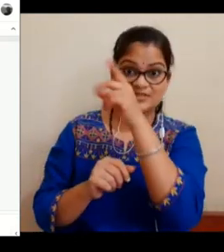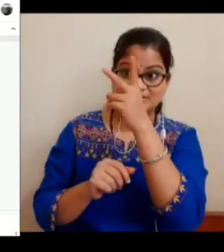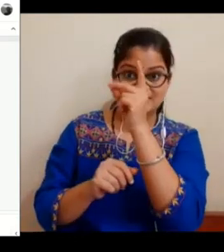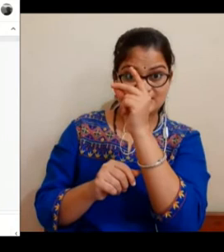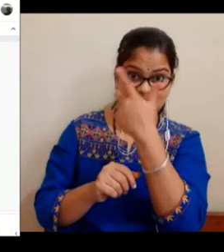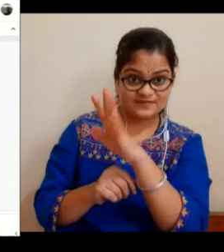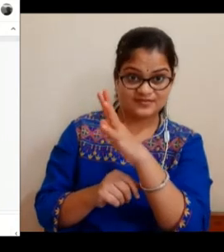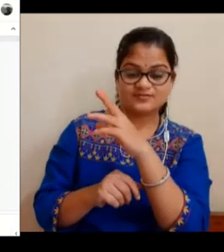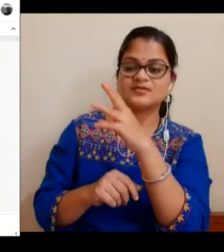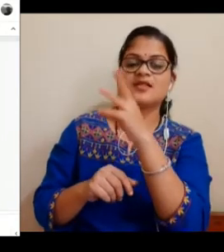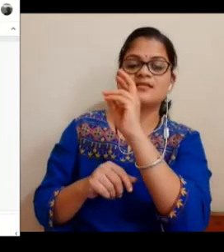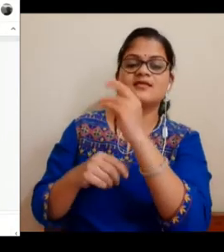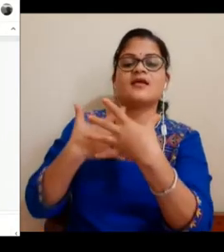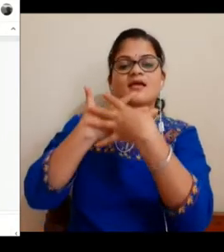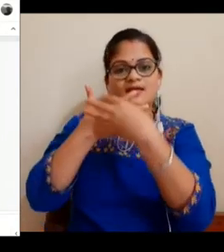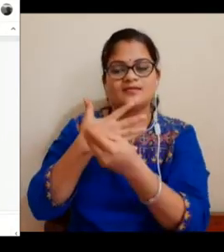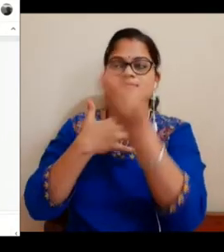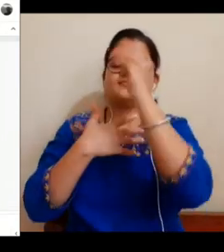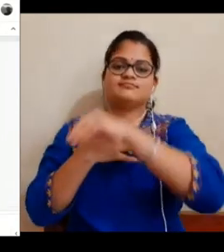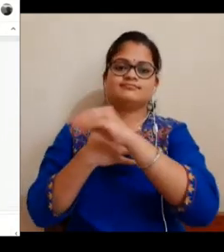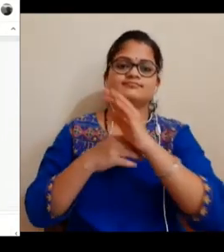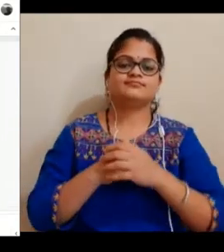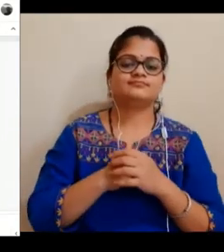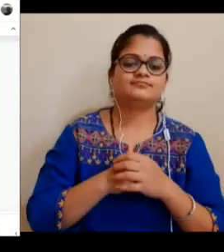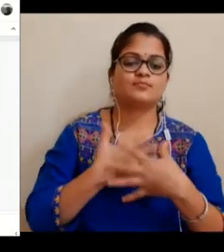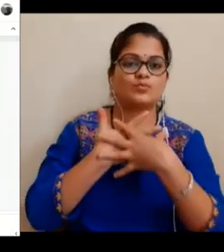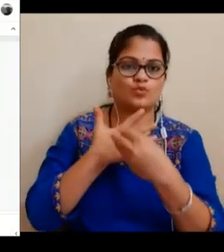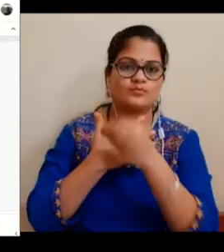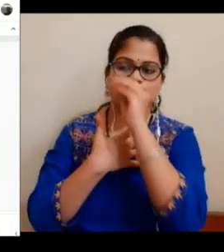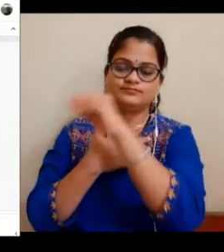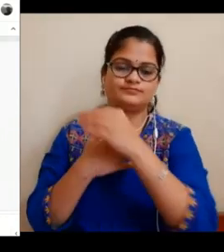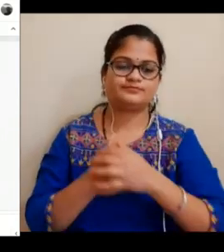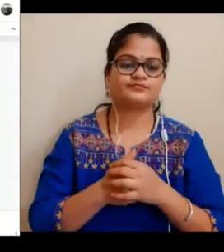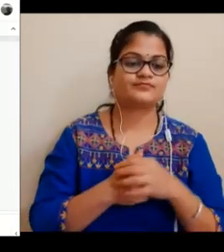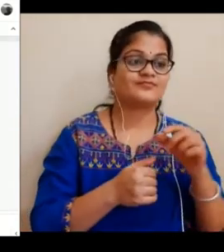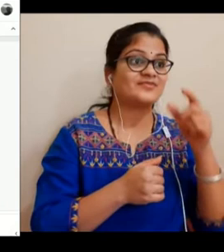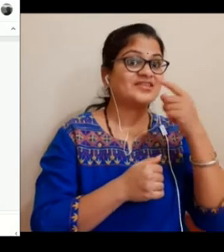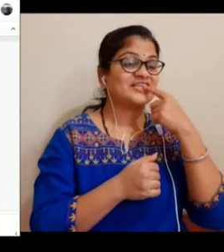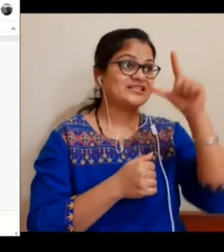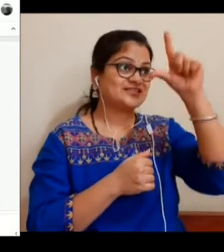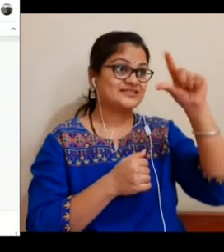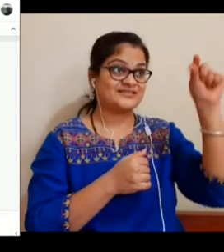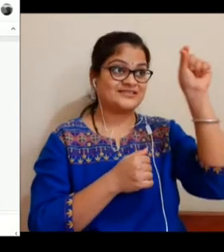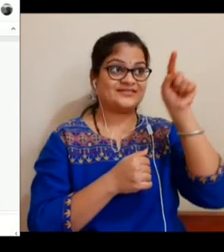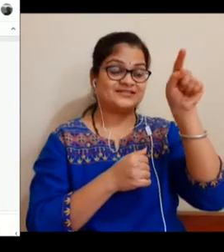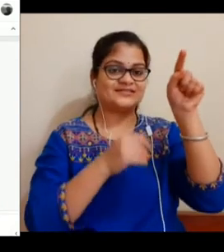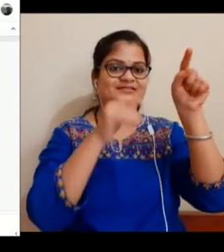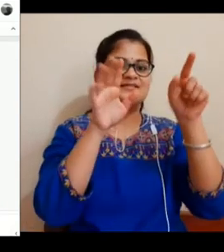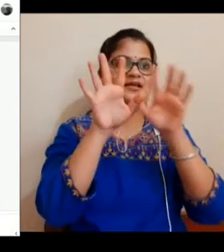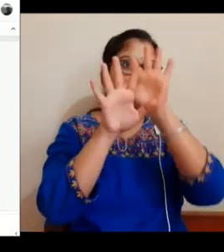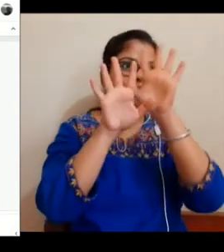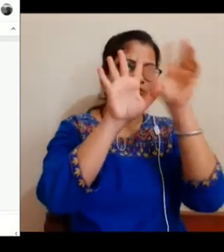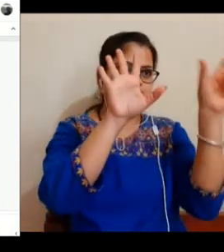And now this slide I have to copy and I have to paste. And now here I will move the moon